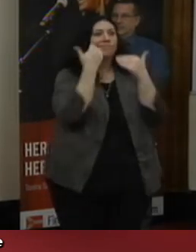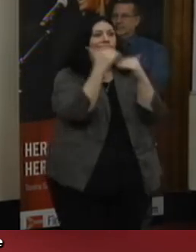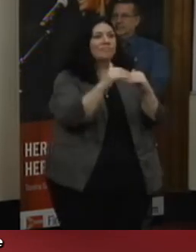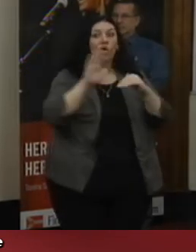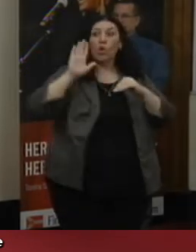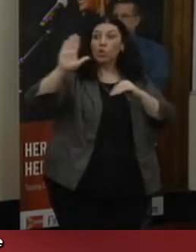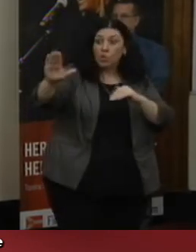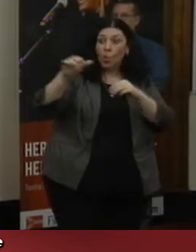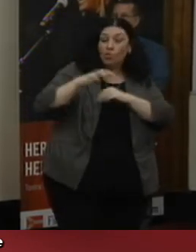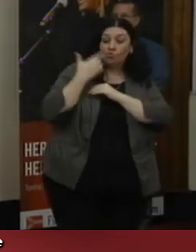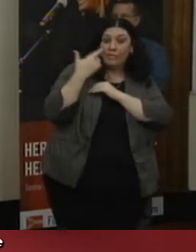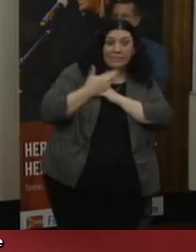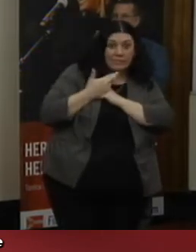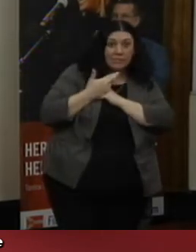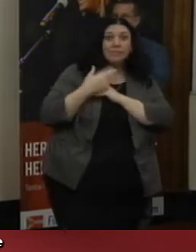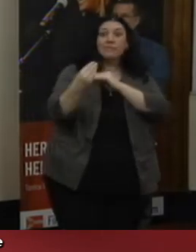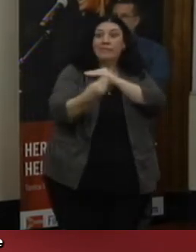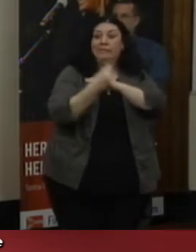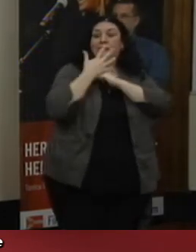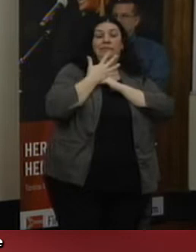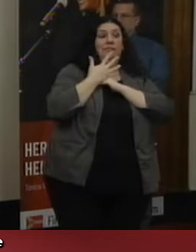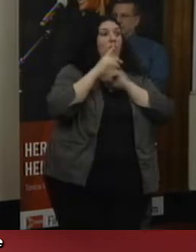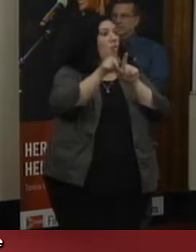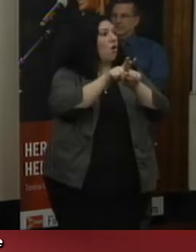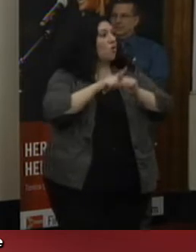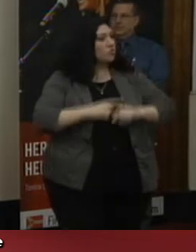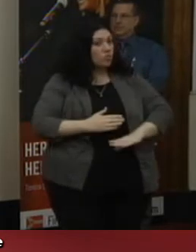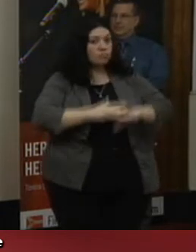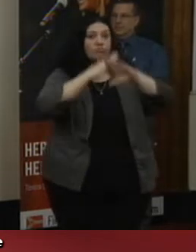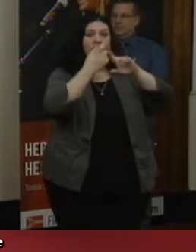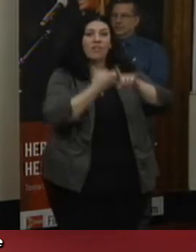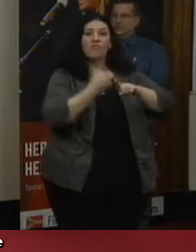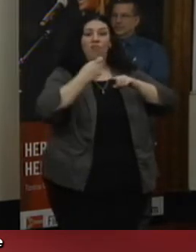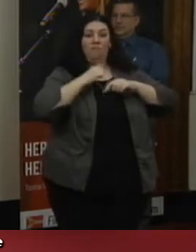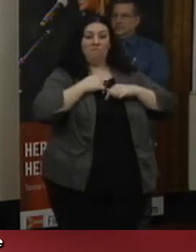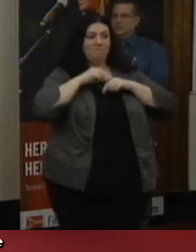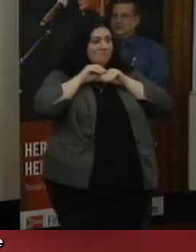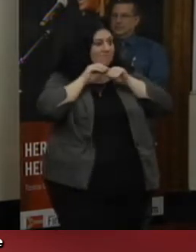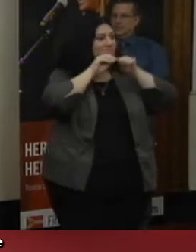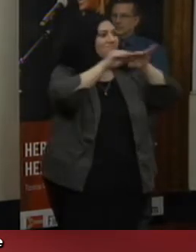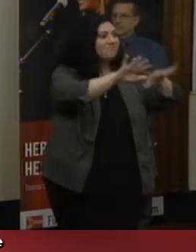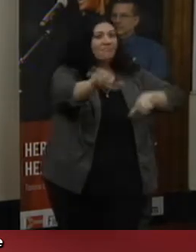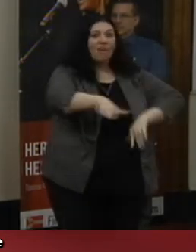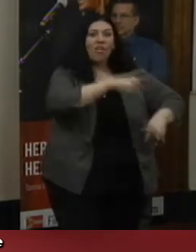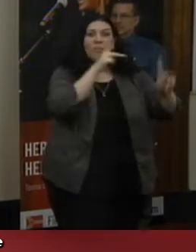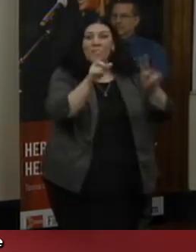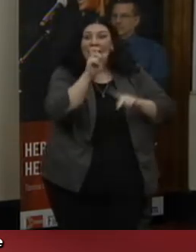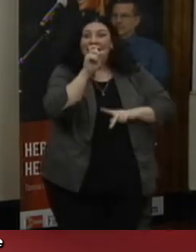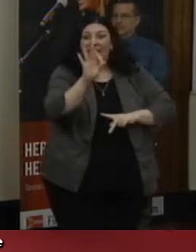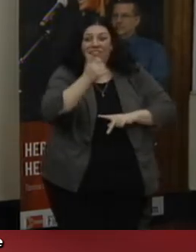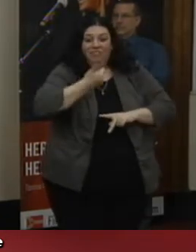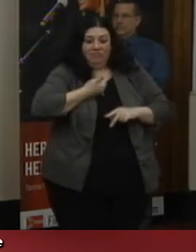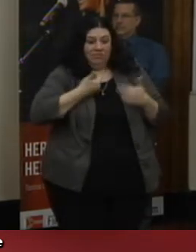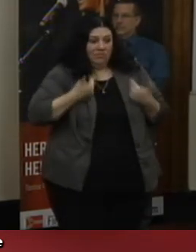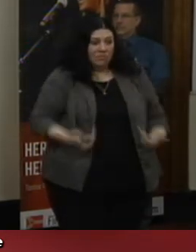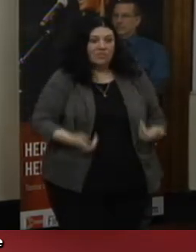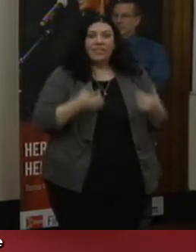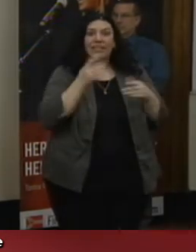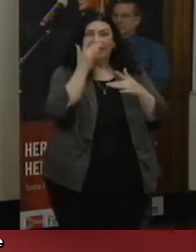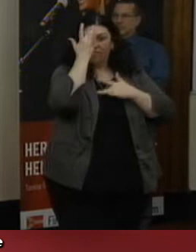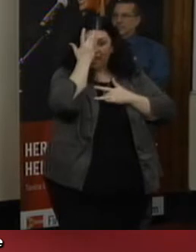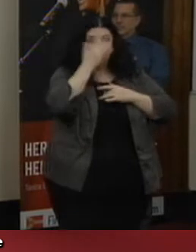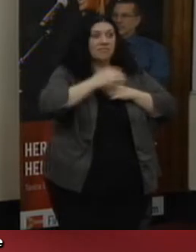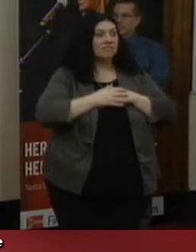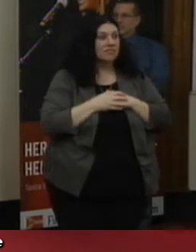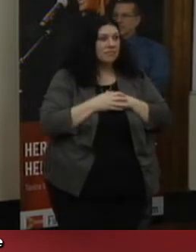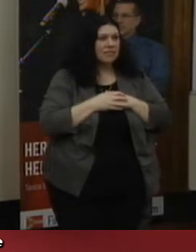risk for becoming infected, as well as reduce the risk to others if an individual is already infected. So